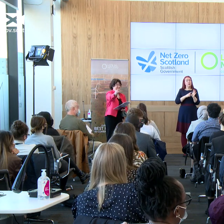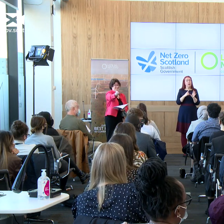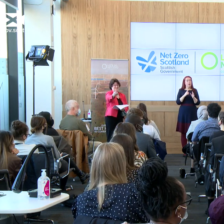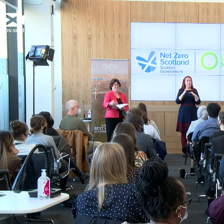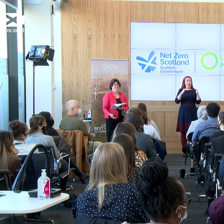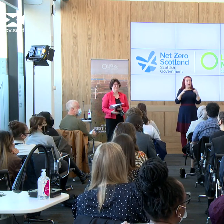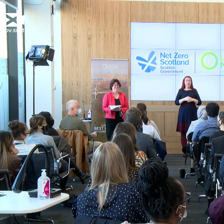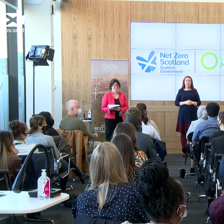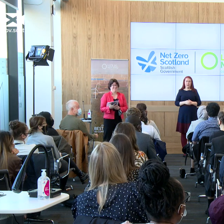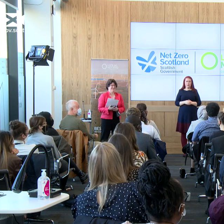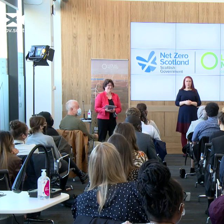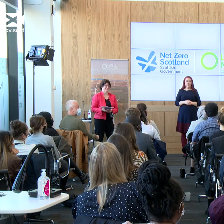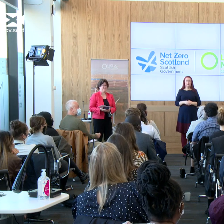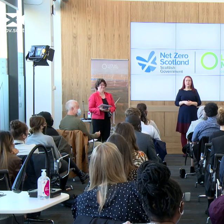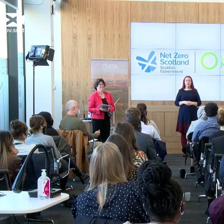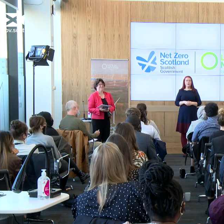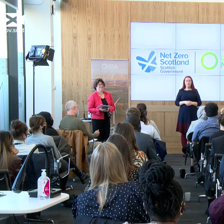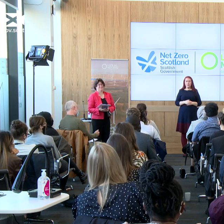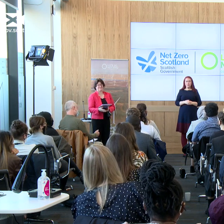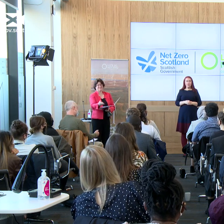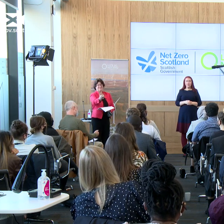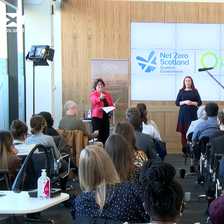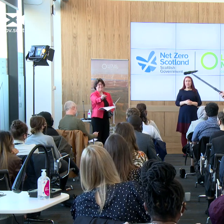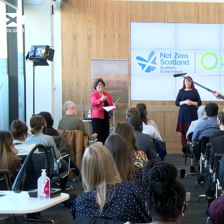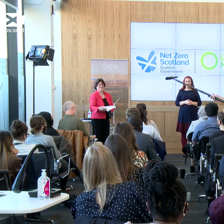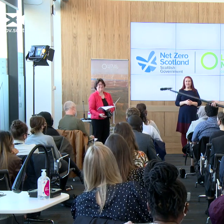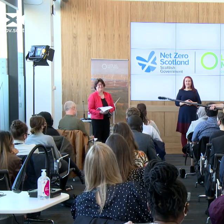here, over here. Thank you.